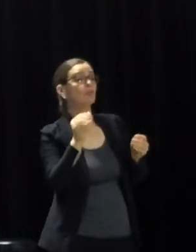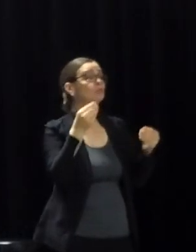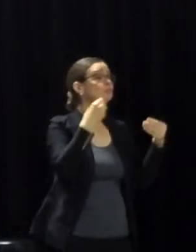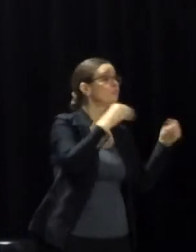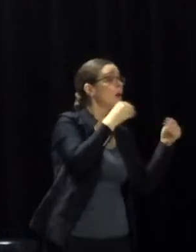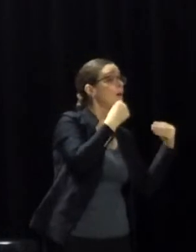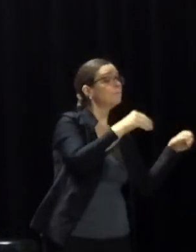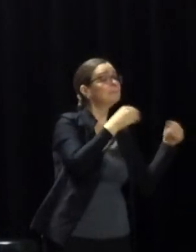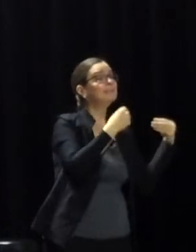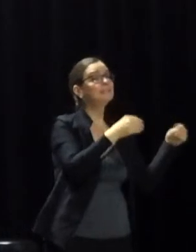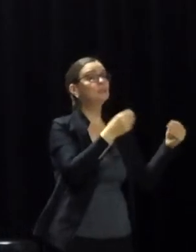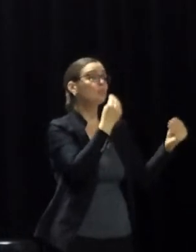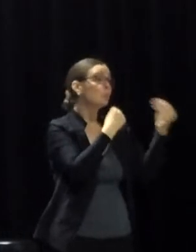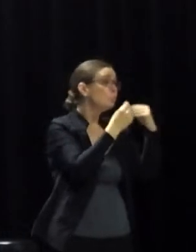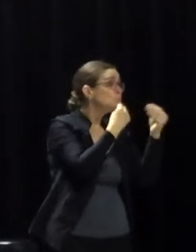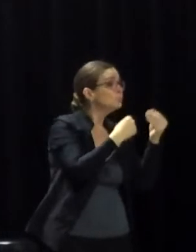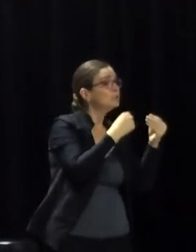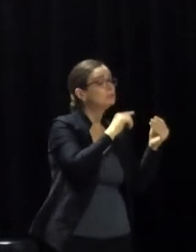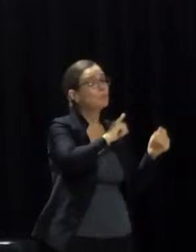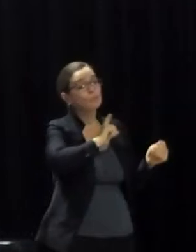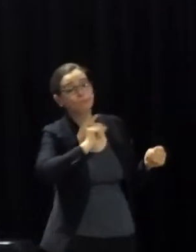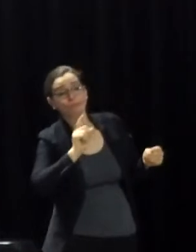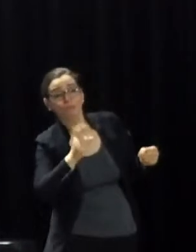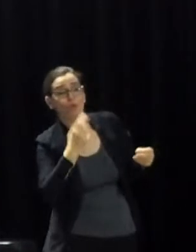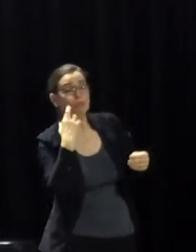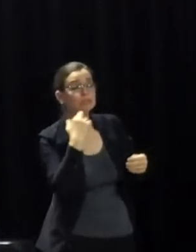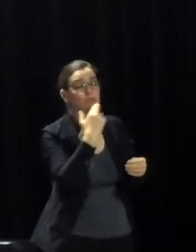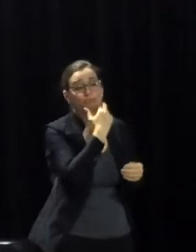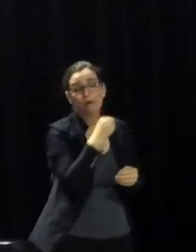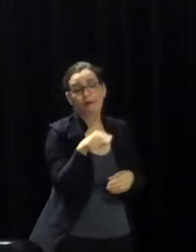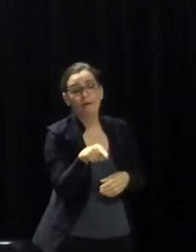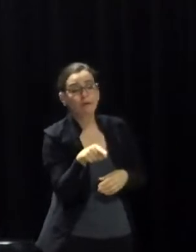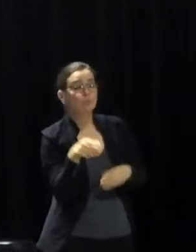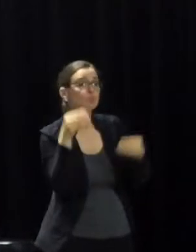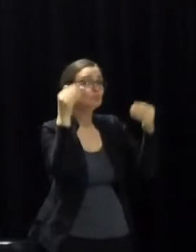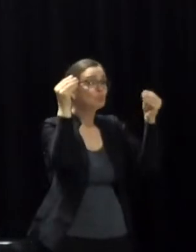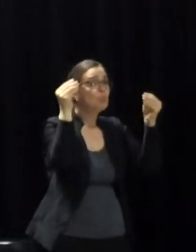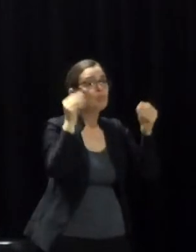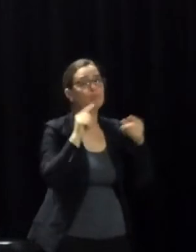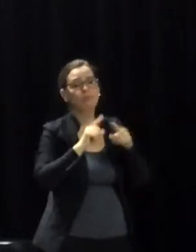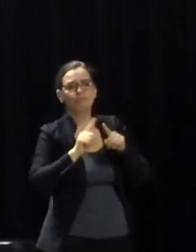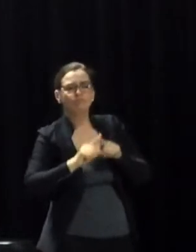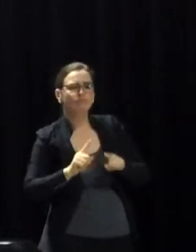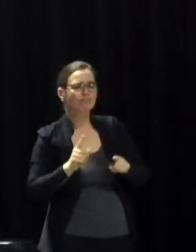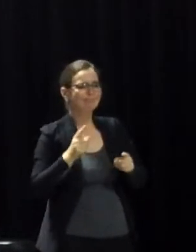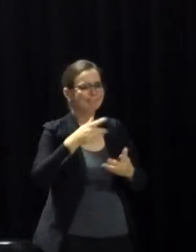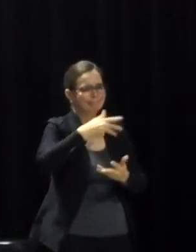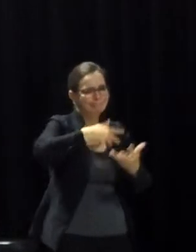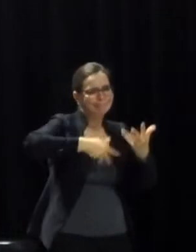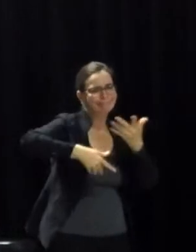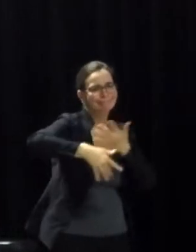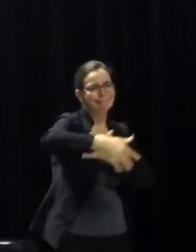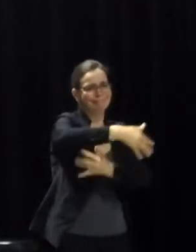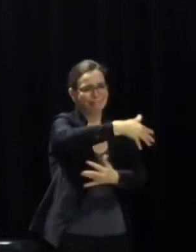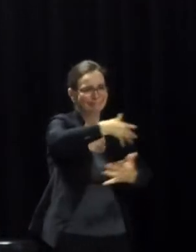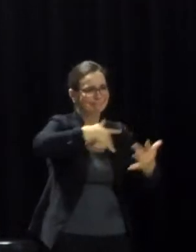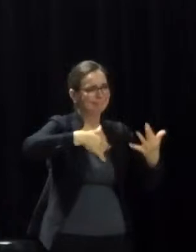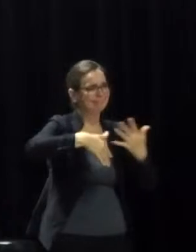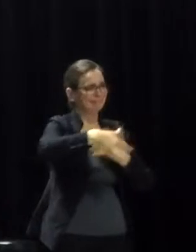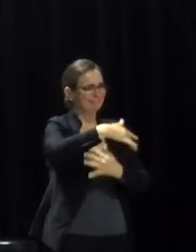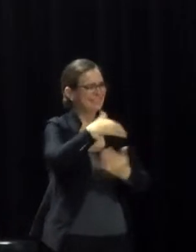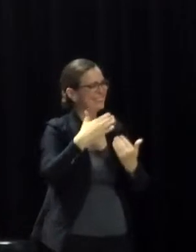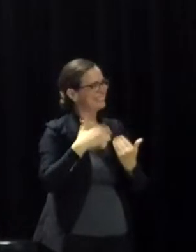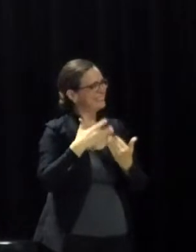people are going into one and other one back and forth at times also. So that is another, at least what we could see